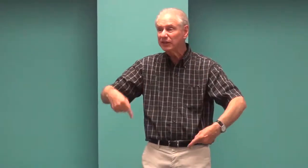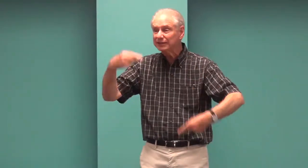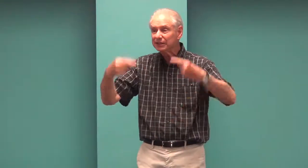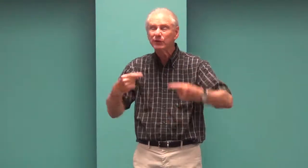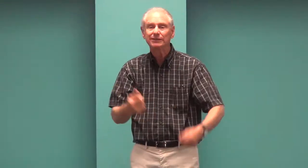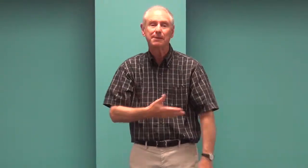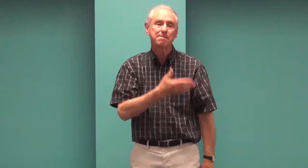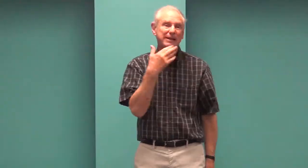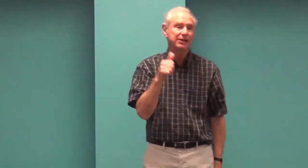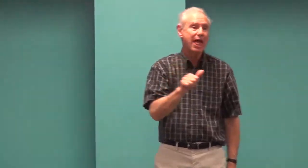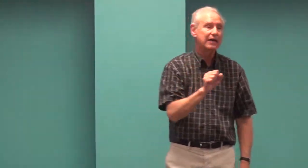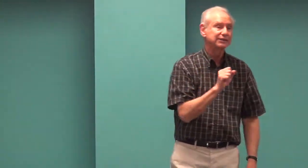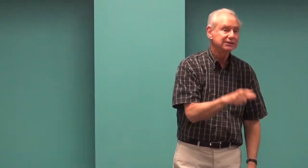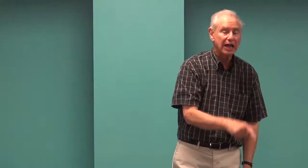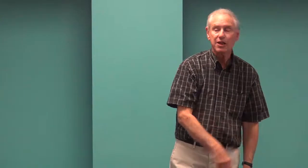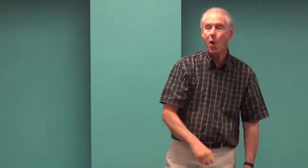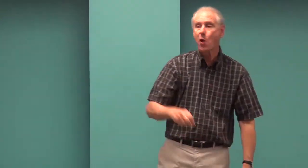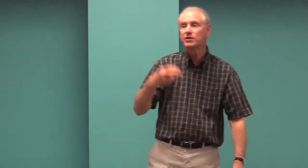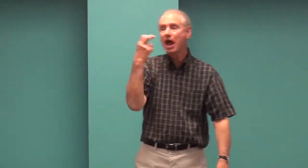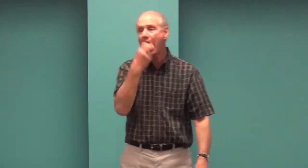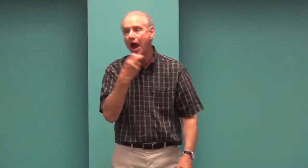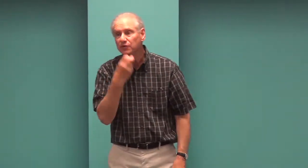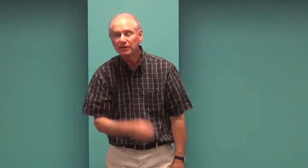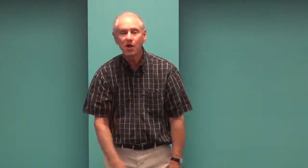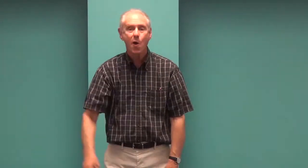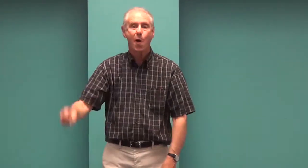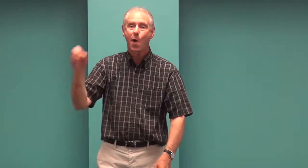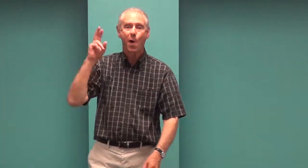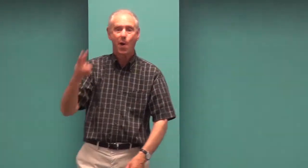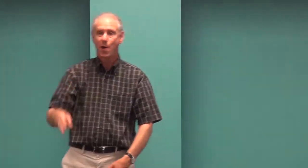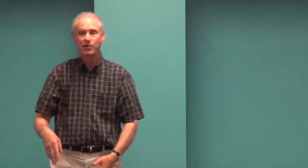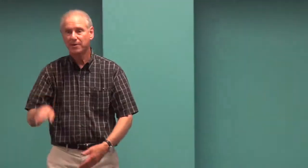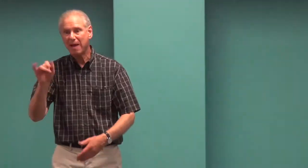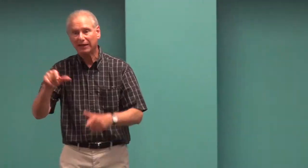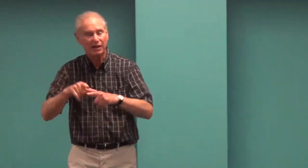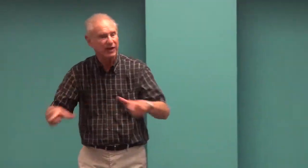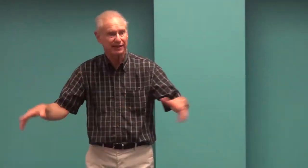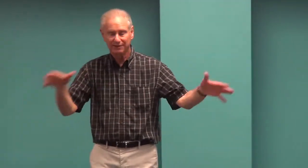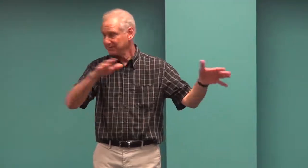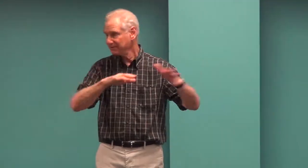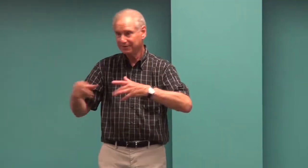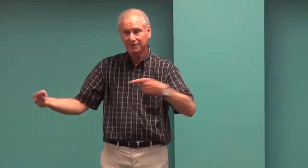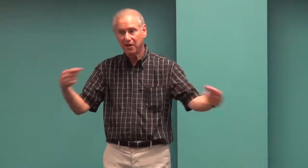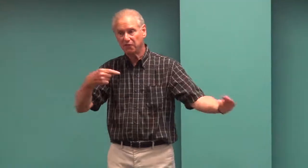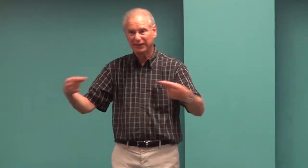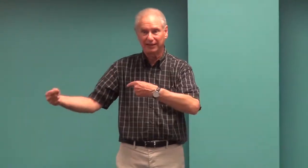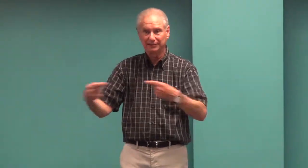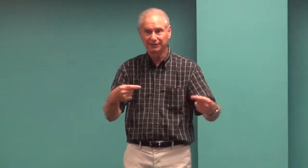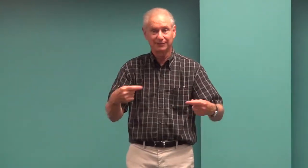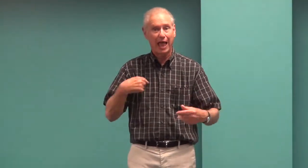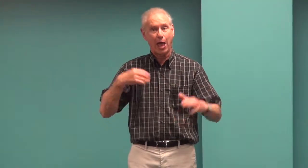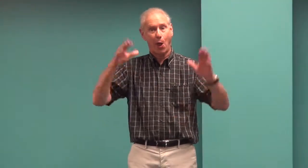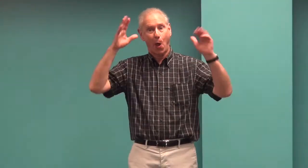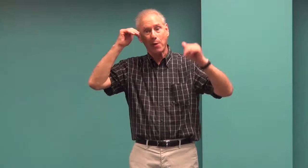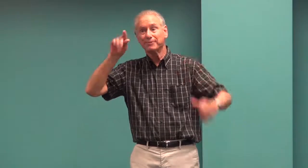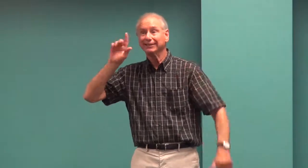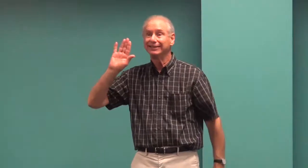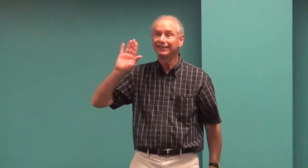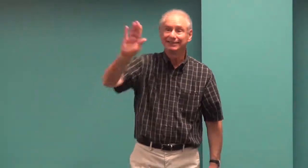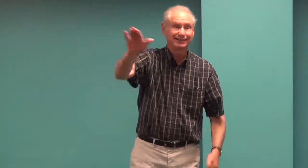And he knows in the deaf community, there's always what's better. Is it ASL, oralism? There's always that